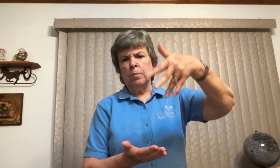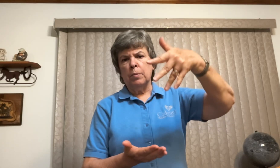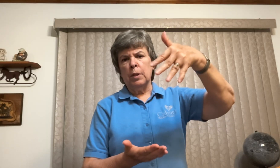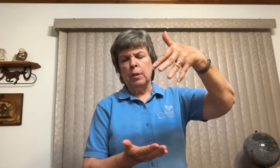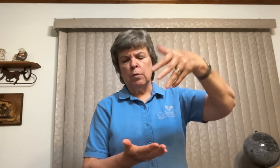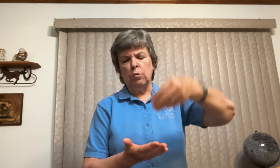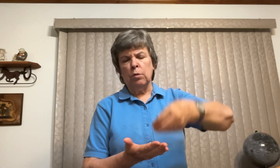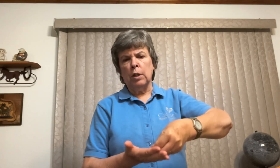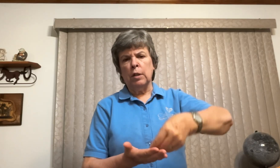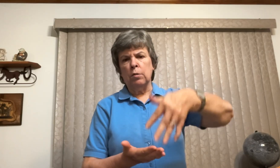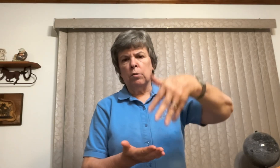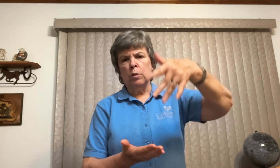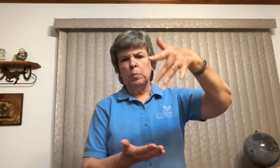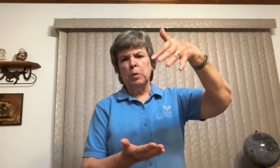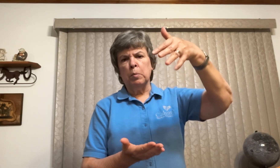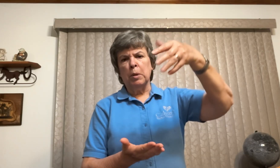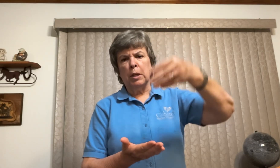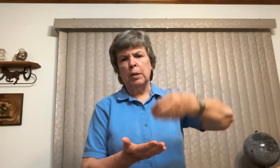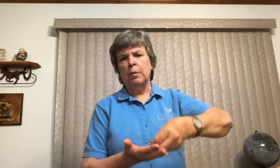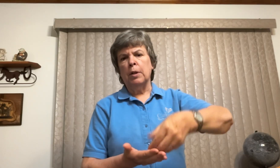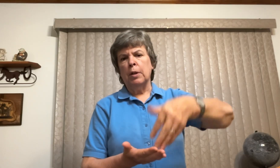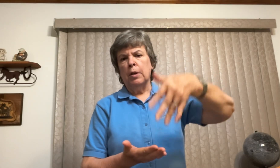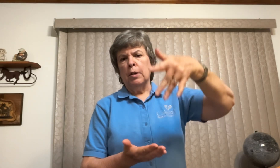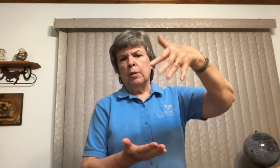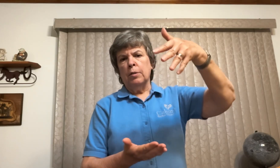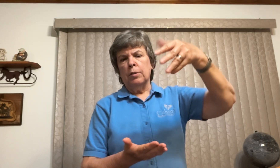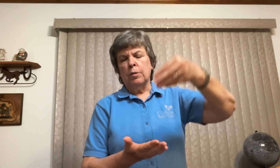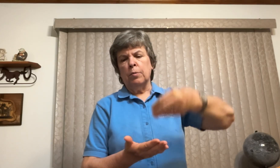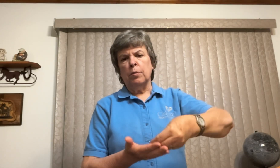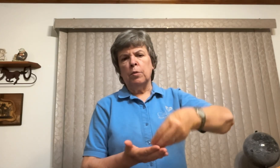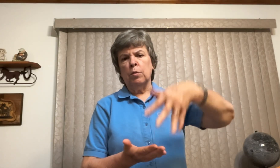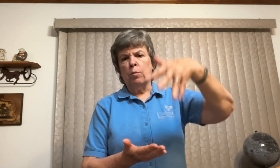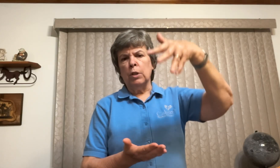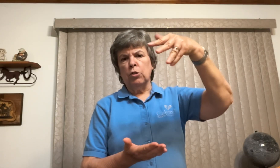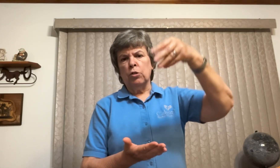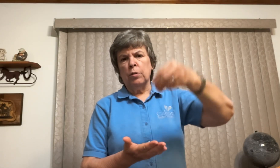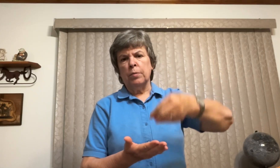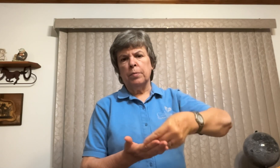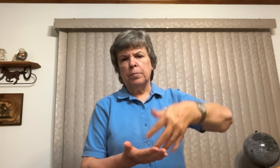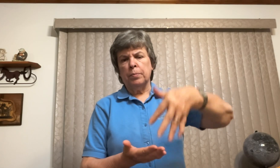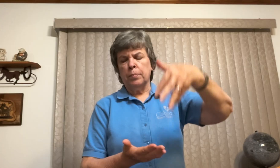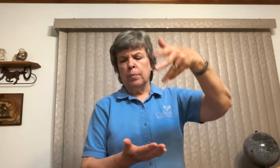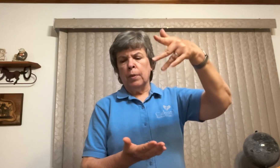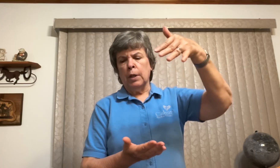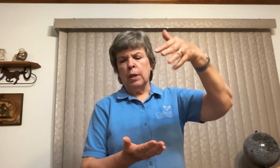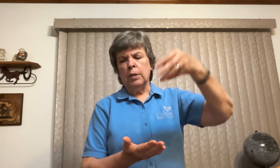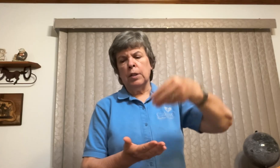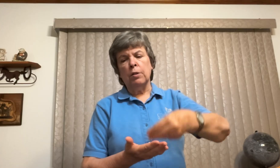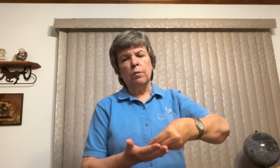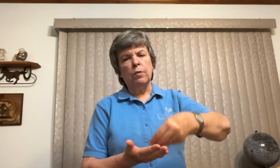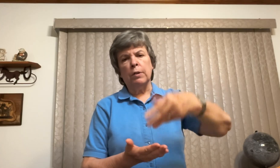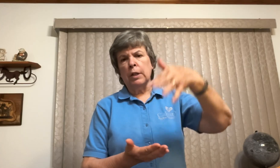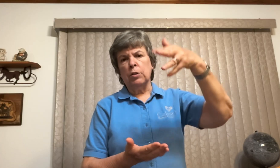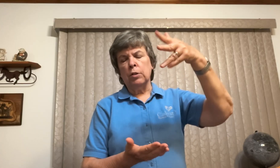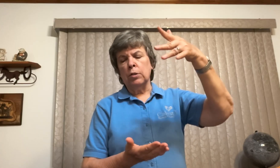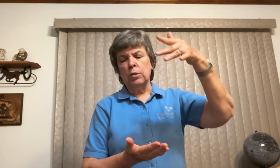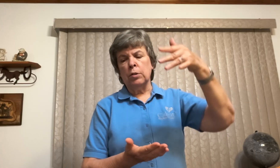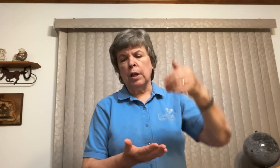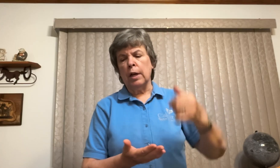and kind of spill the money. So you're rich. Like I said, there are variations to that.